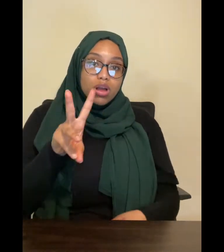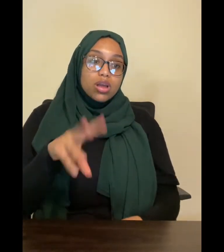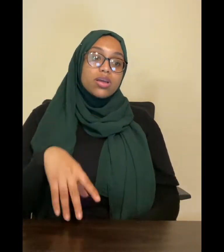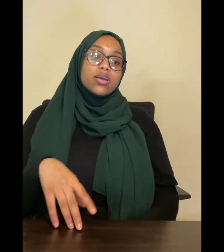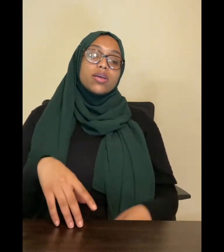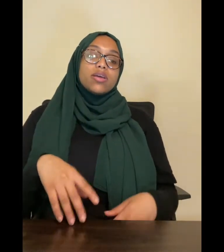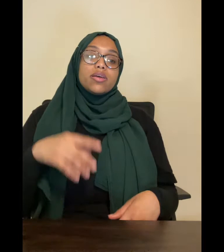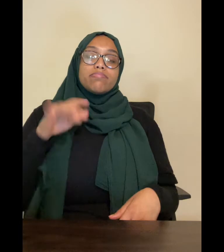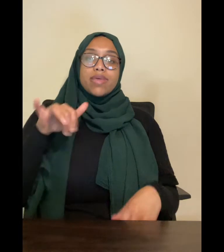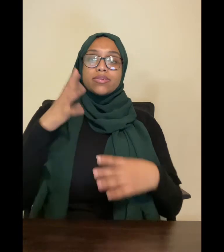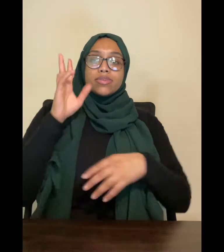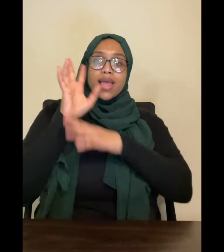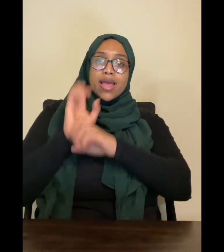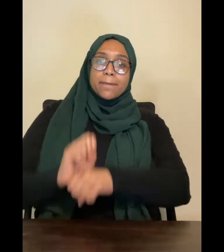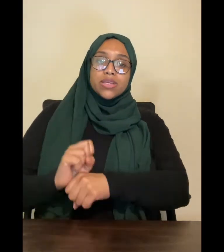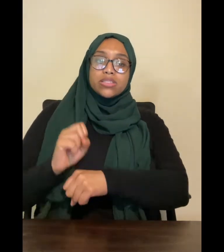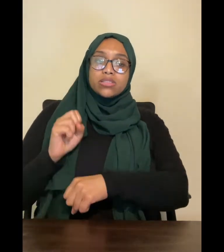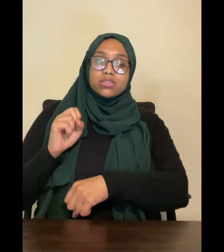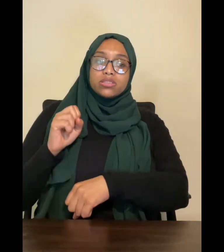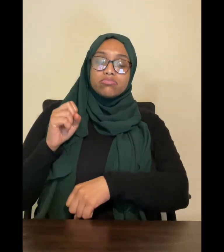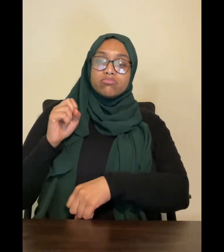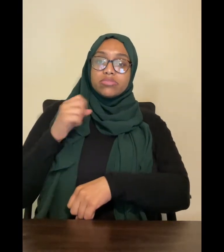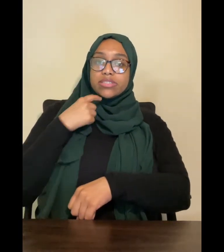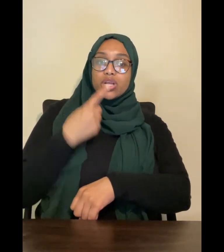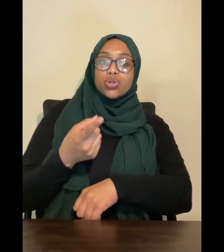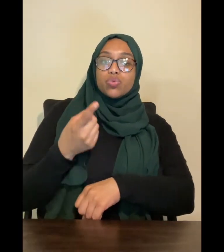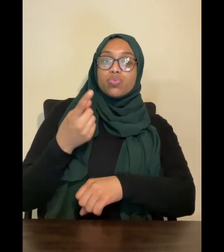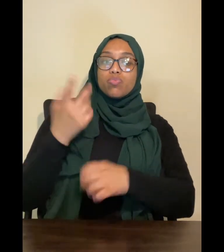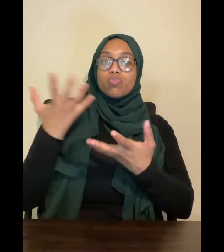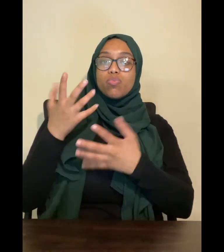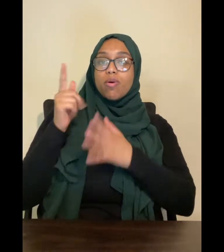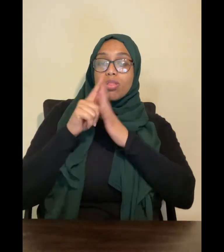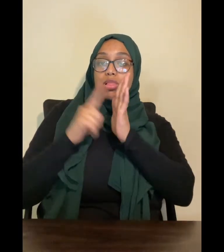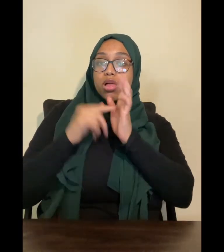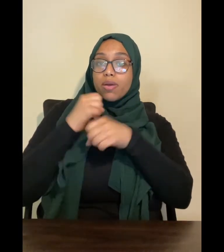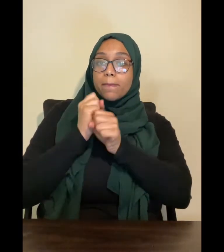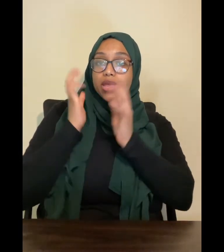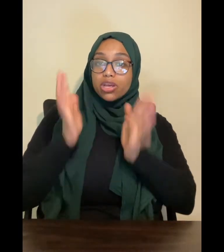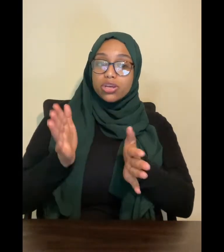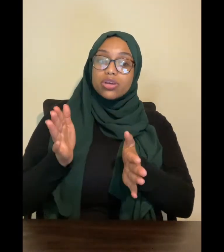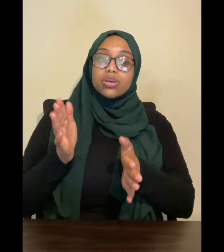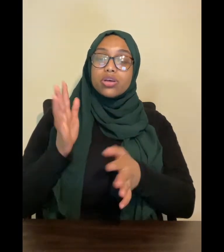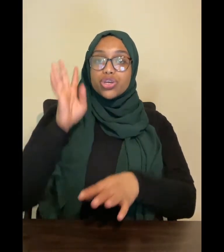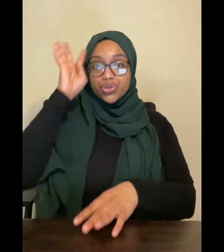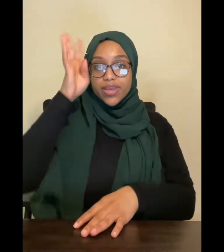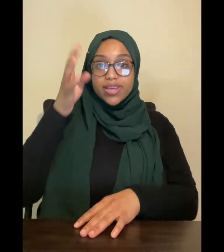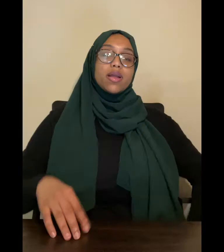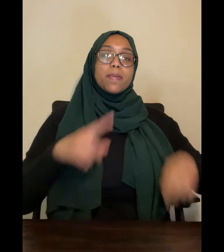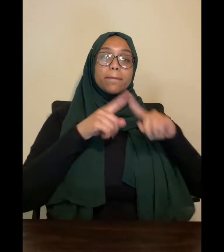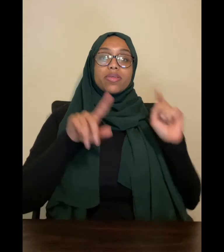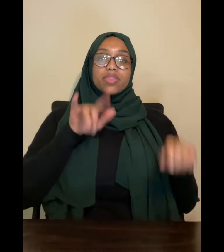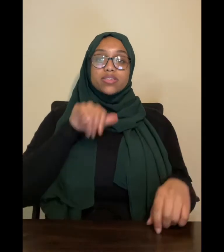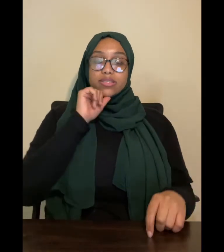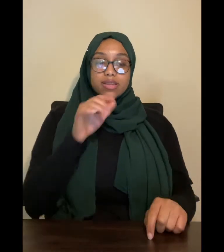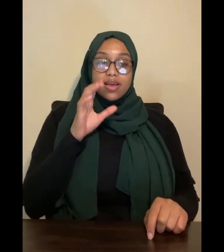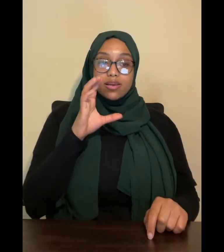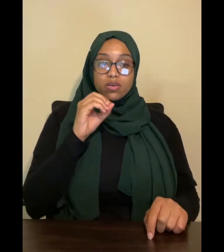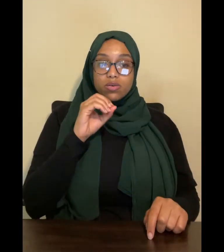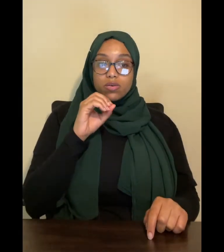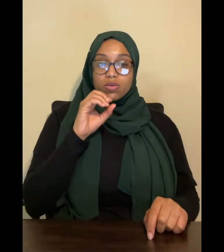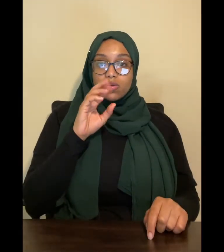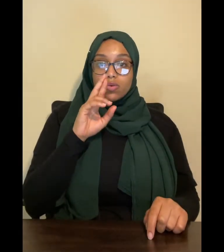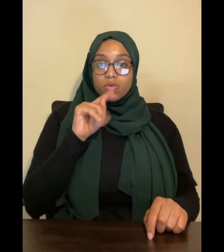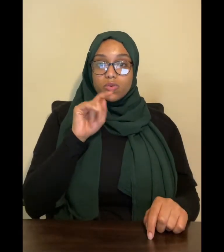various major terms. For example, in the Equality Act, since it's LGBT discrimination, it will talk about the